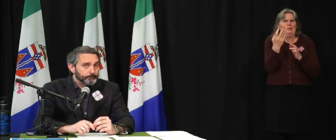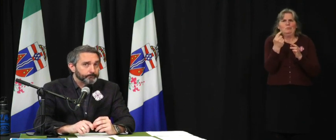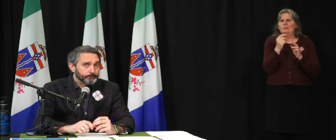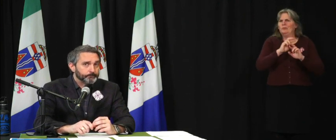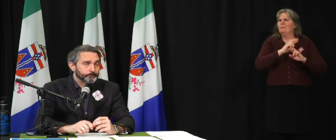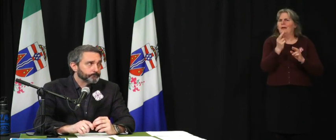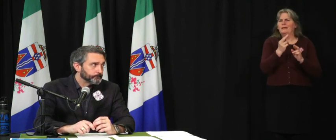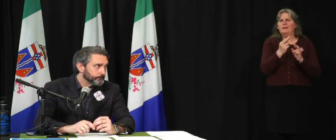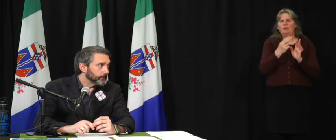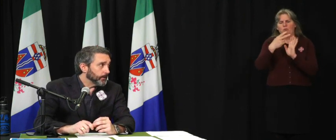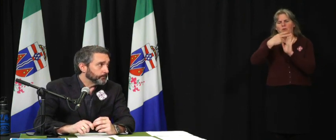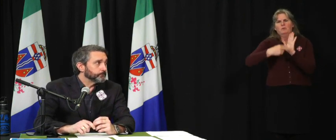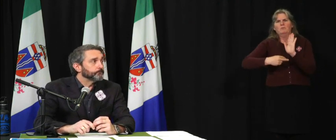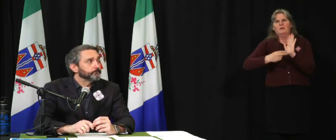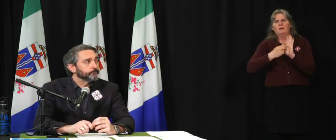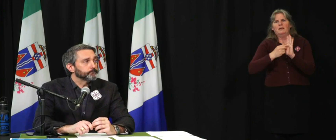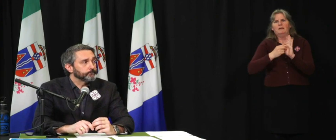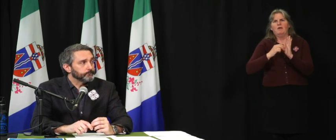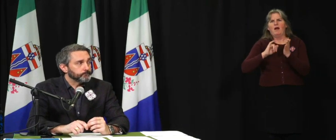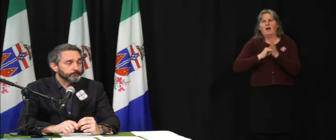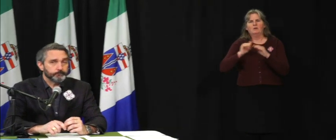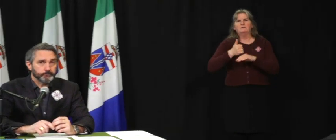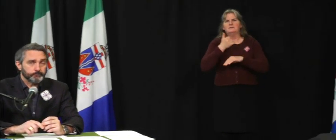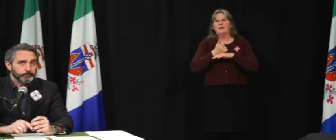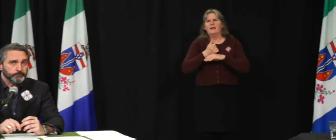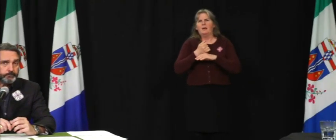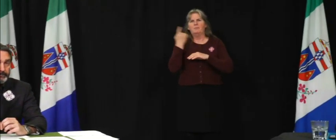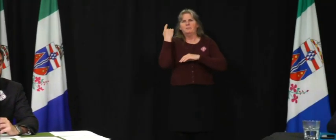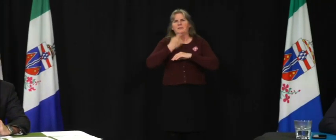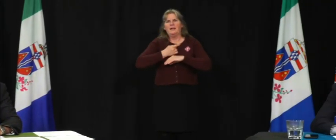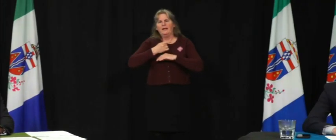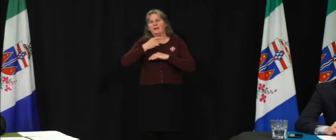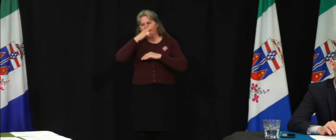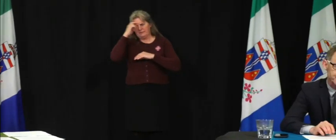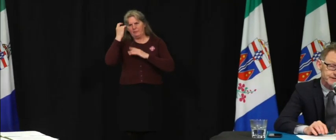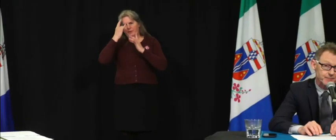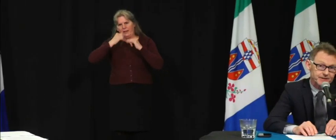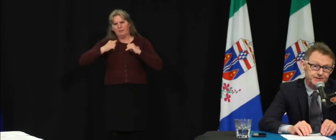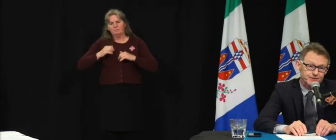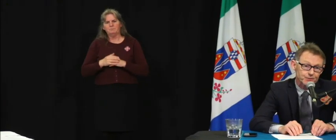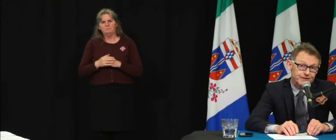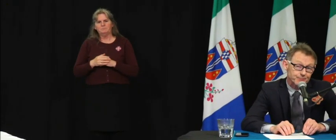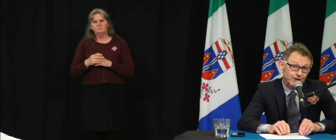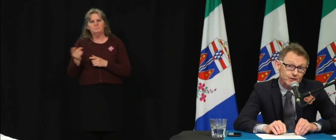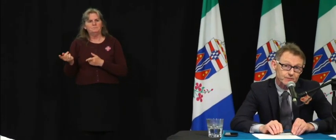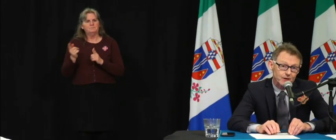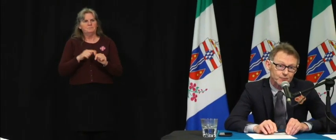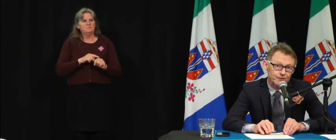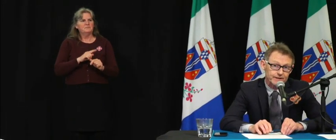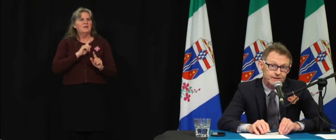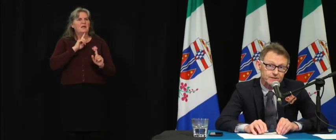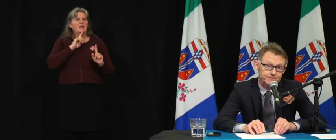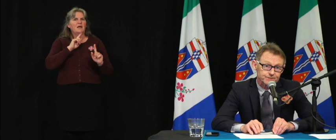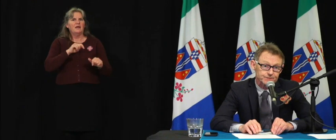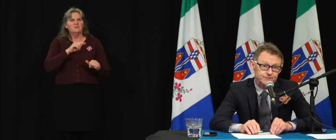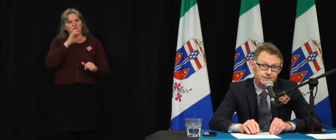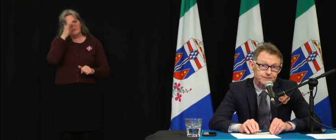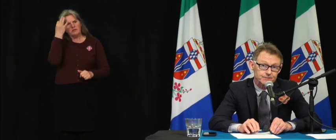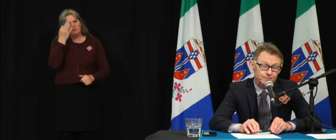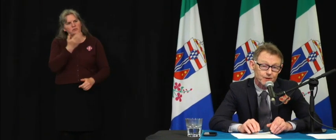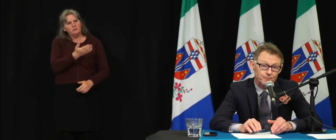up. Oui, je peux ajouter que on a déjà reçu des applications et des plans pour les